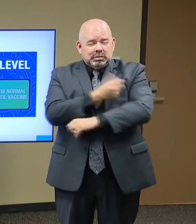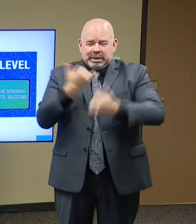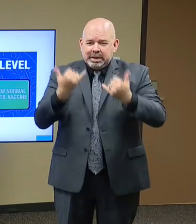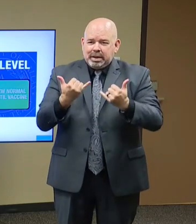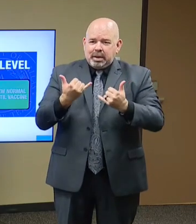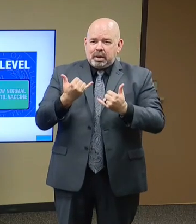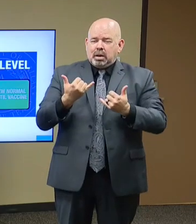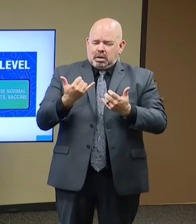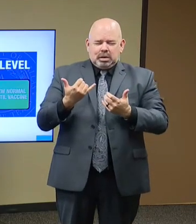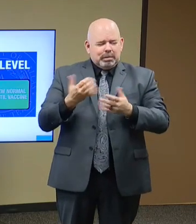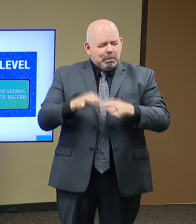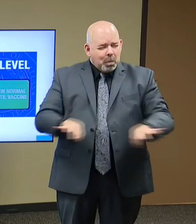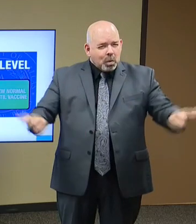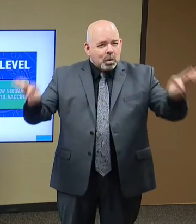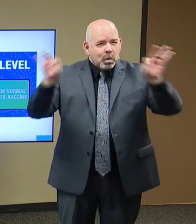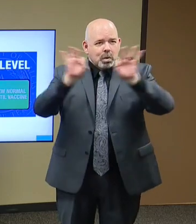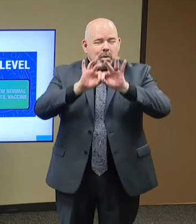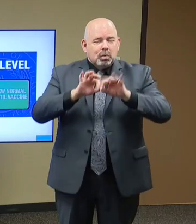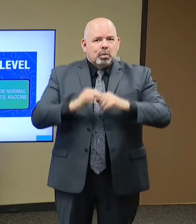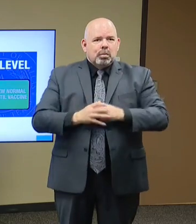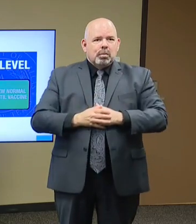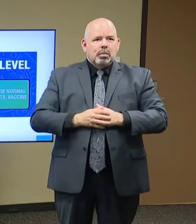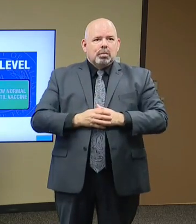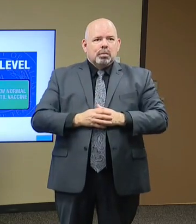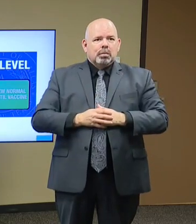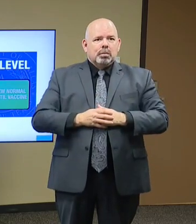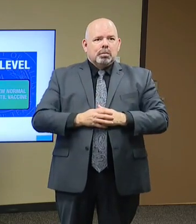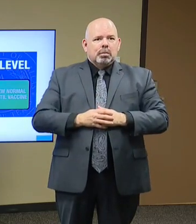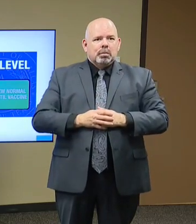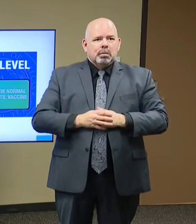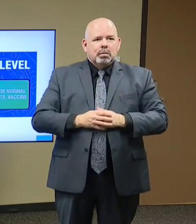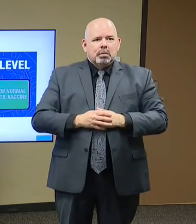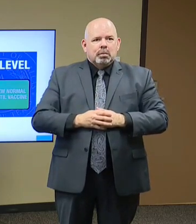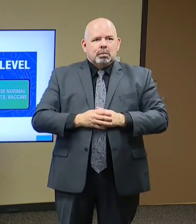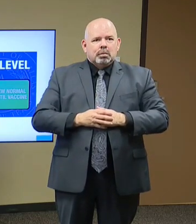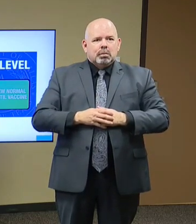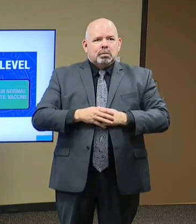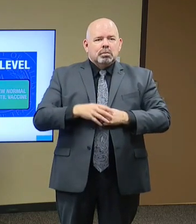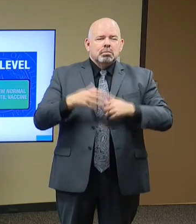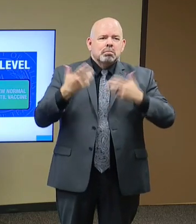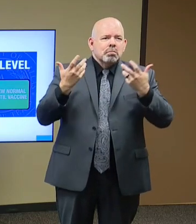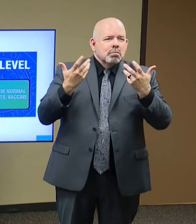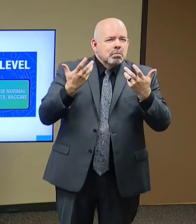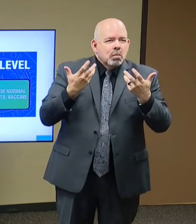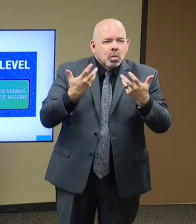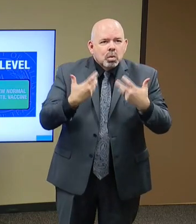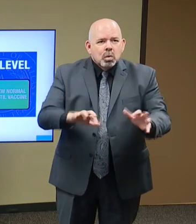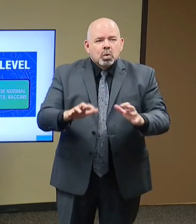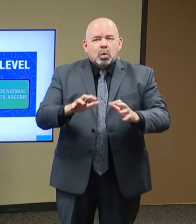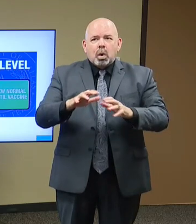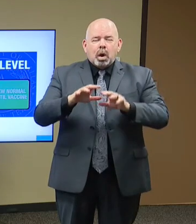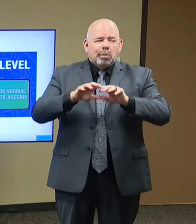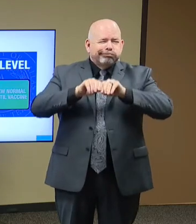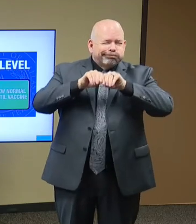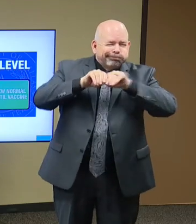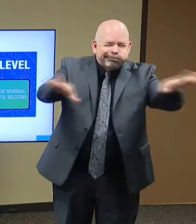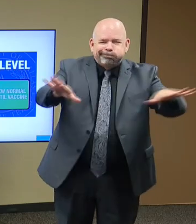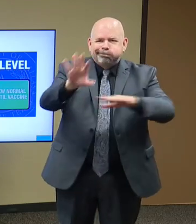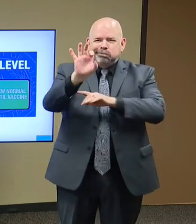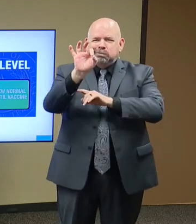multiple reasons. But for one thing, we don't want to have a bad flu season and then also have perhaps COVID-19 going